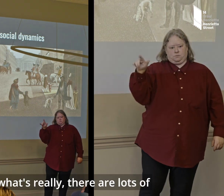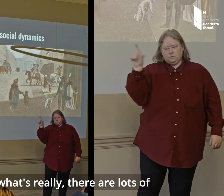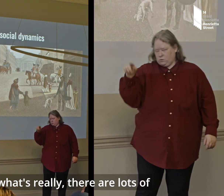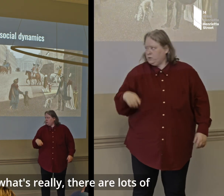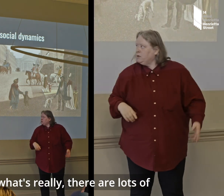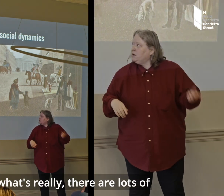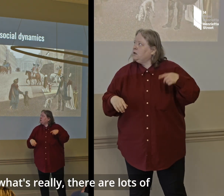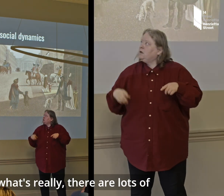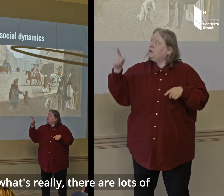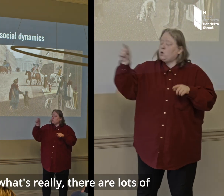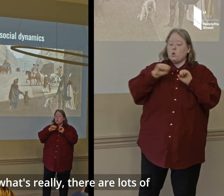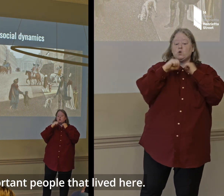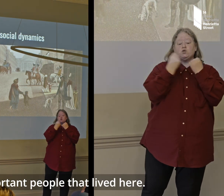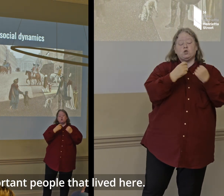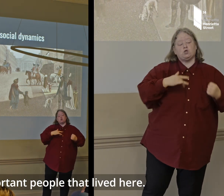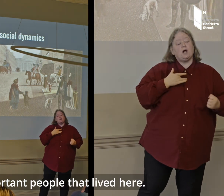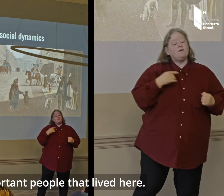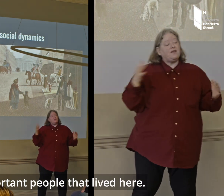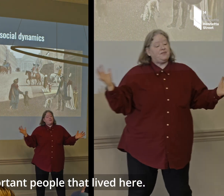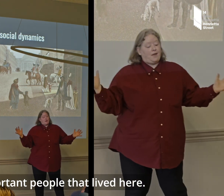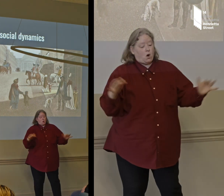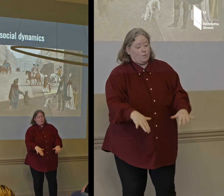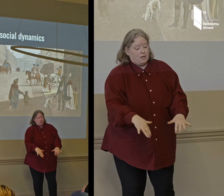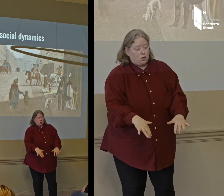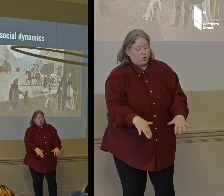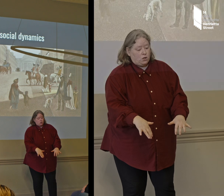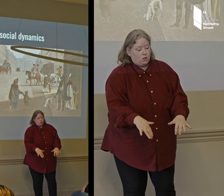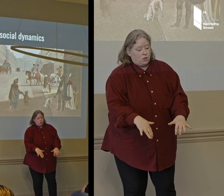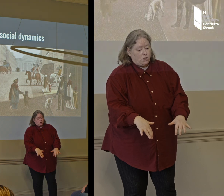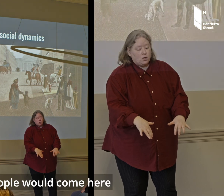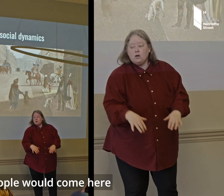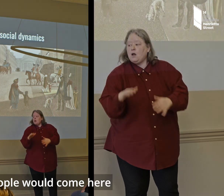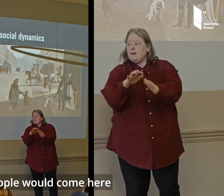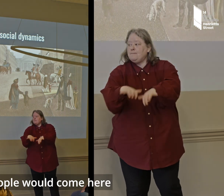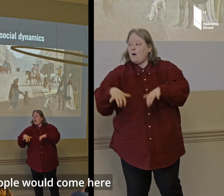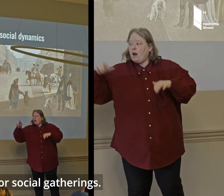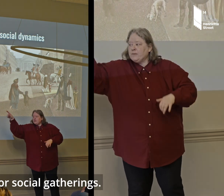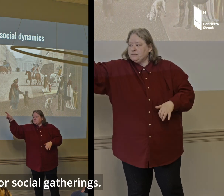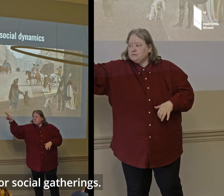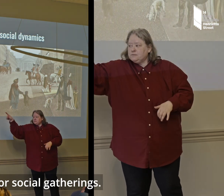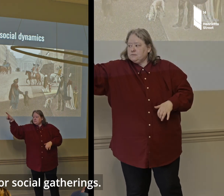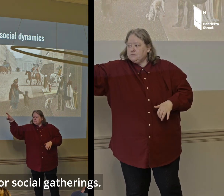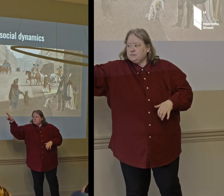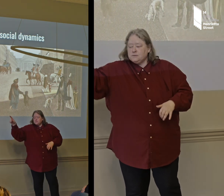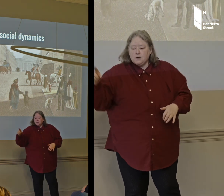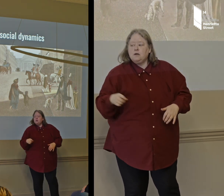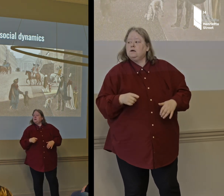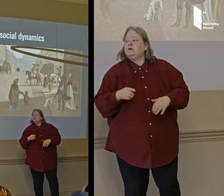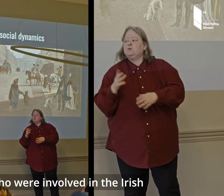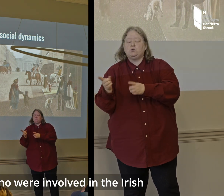However, what's really, there are lots of very important people that lived here. People would come here for social